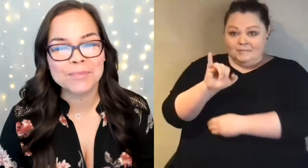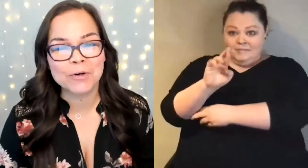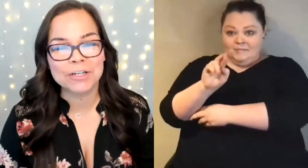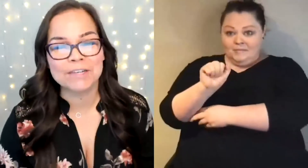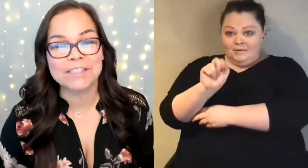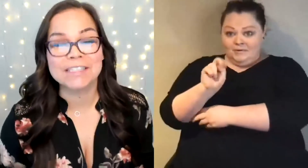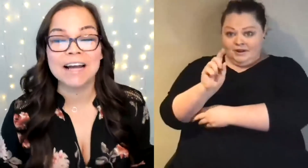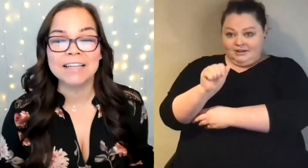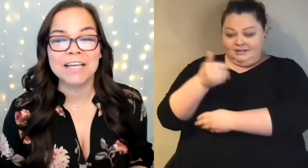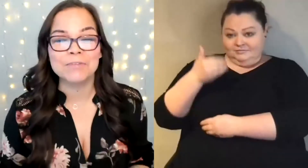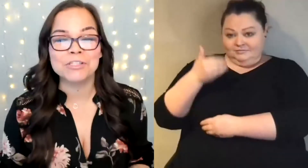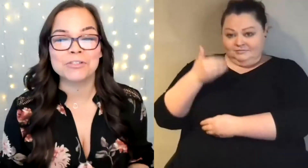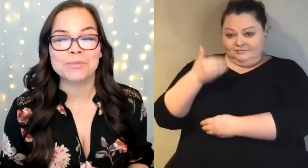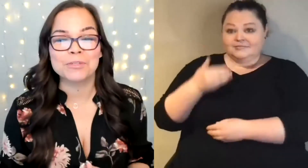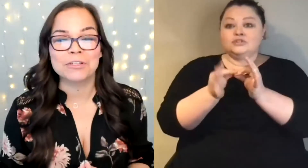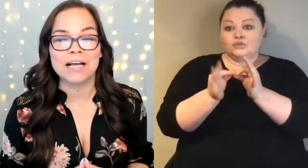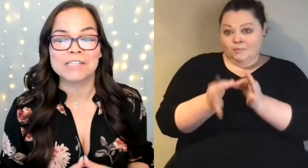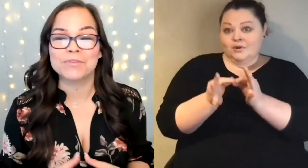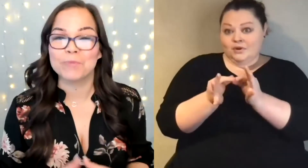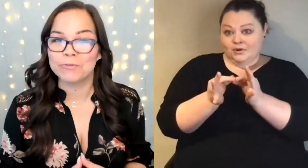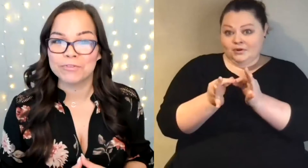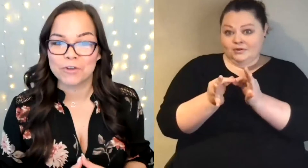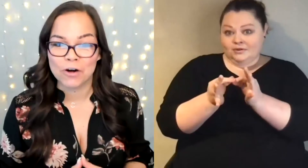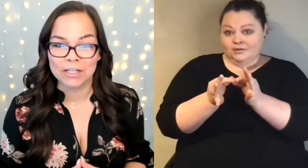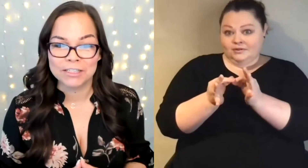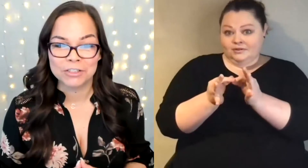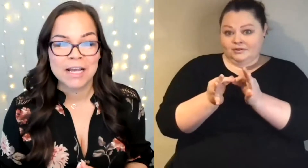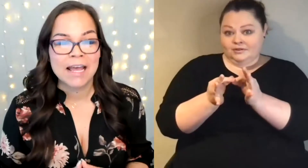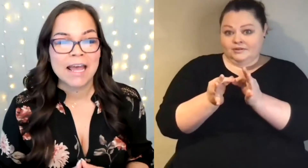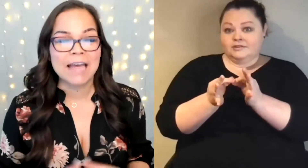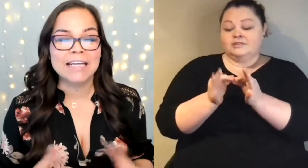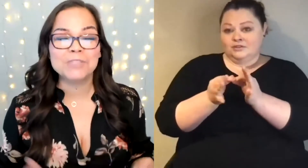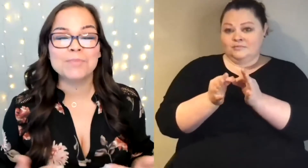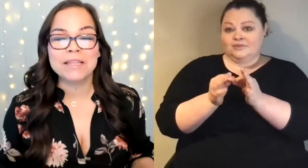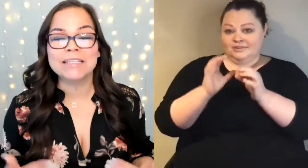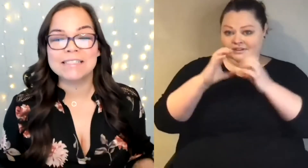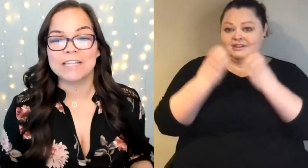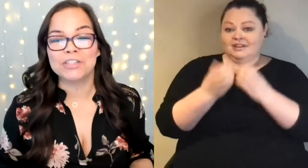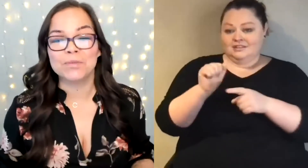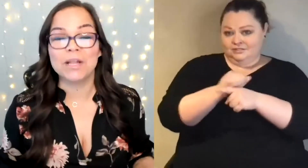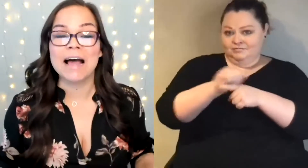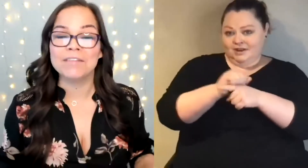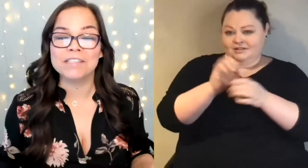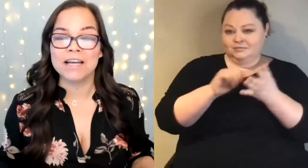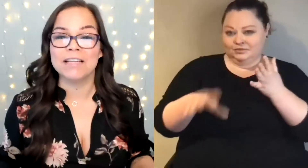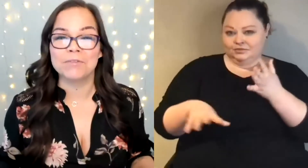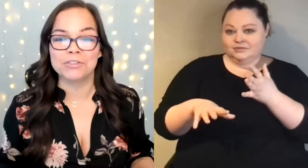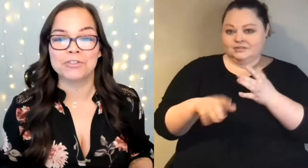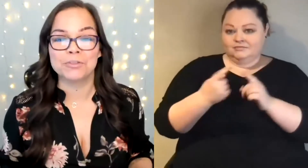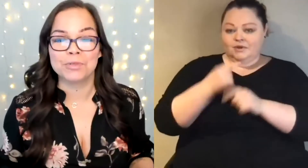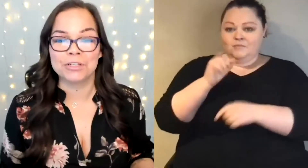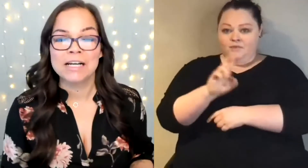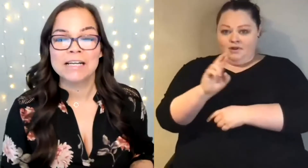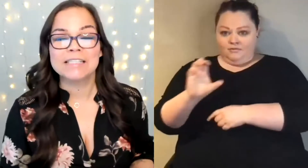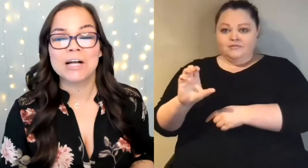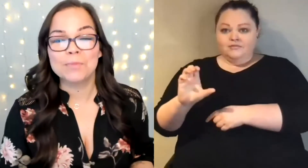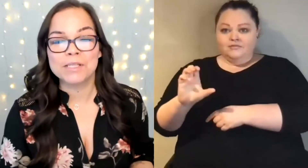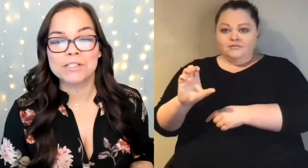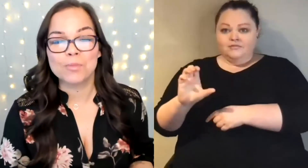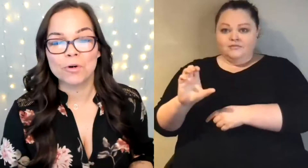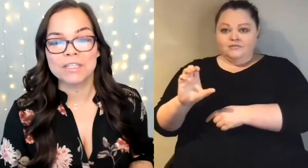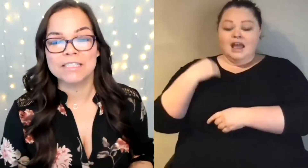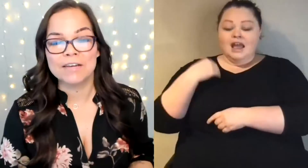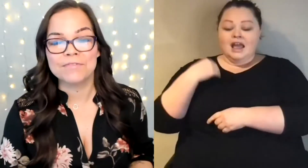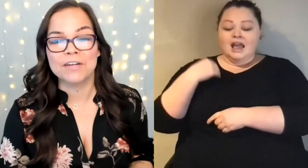have the support of the sign language interpreter class from Red River College. And each monthly session will have a sign language interpreter to help